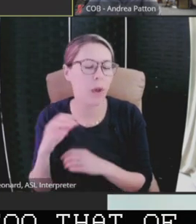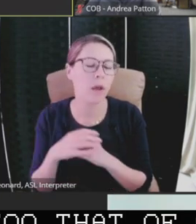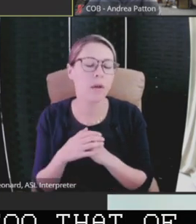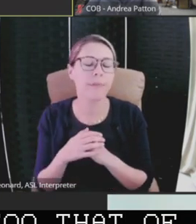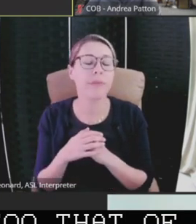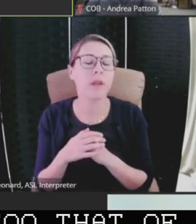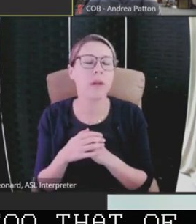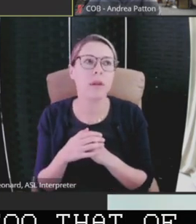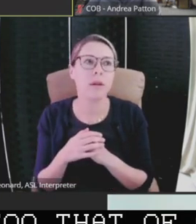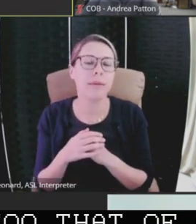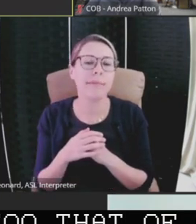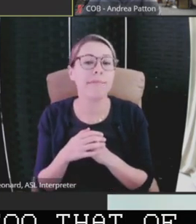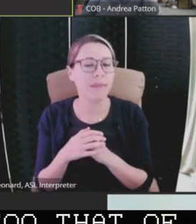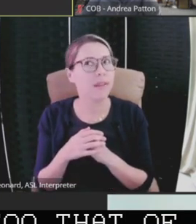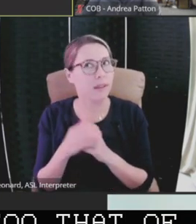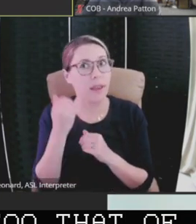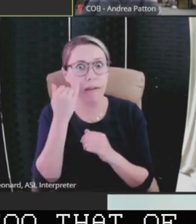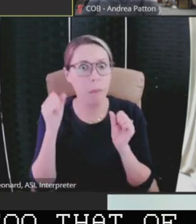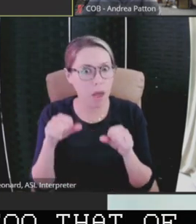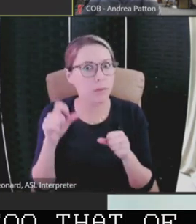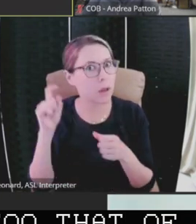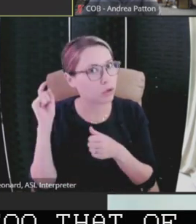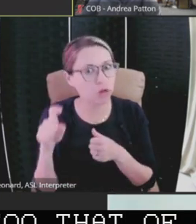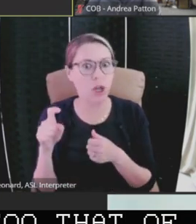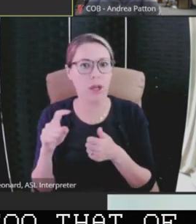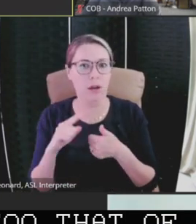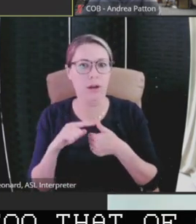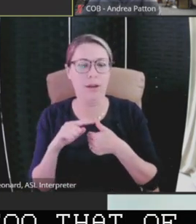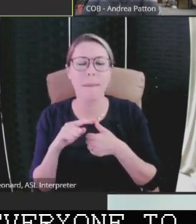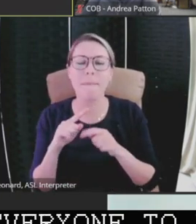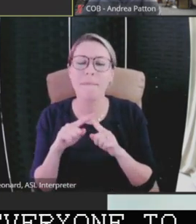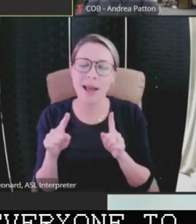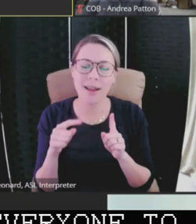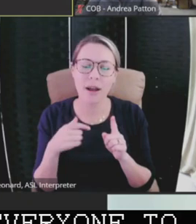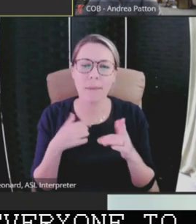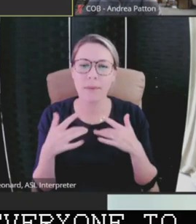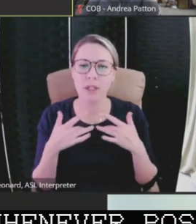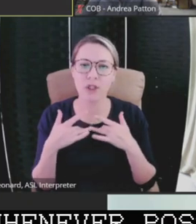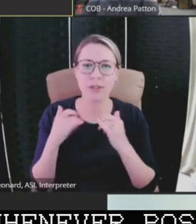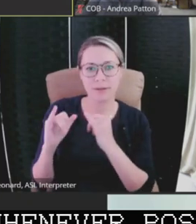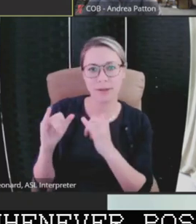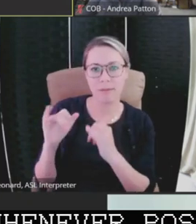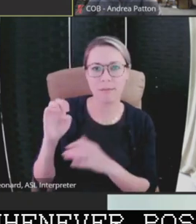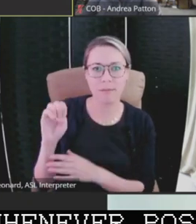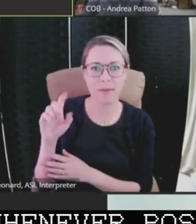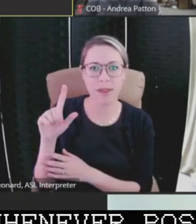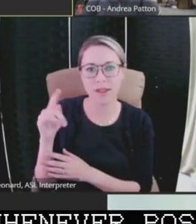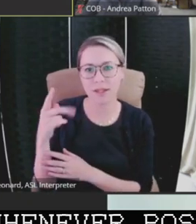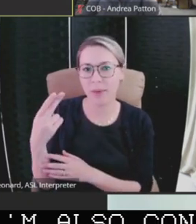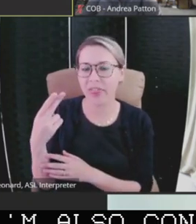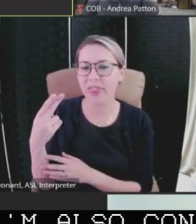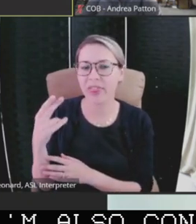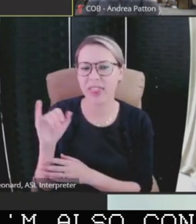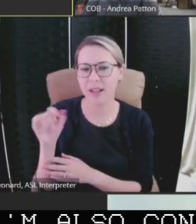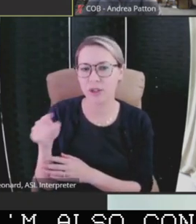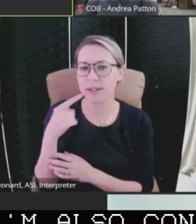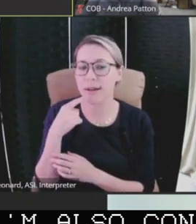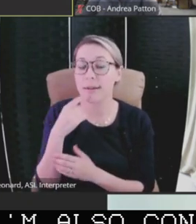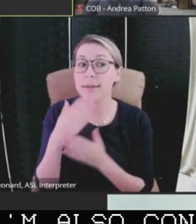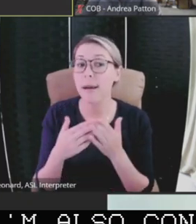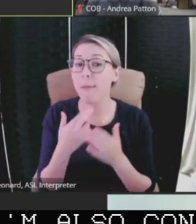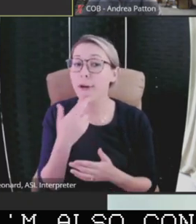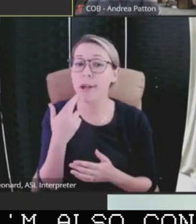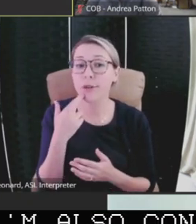when you know, ever possible. But I'm also concerned, like Elizabeth said, that there may be